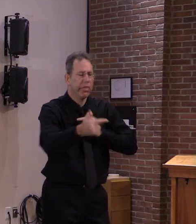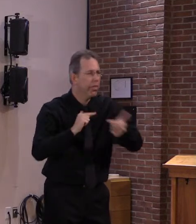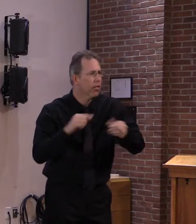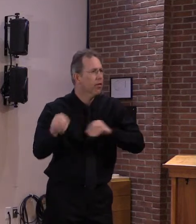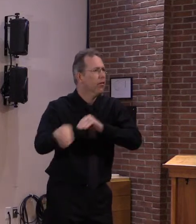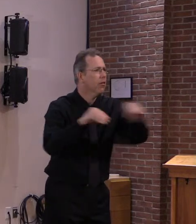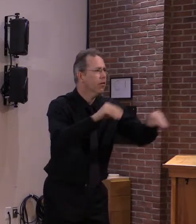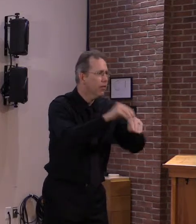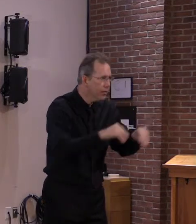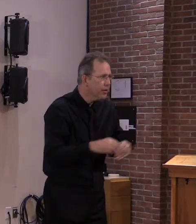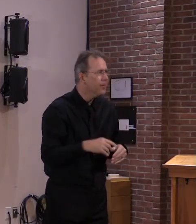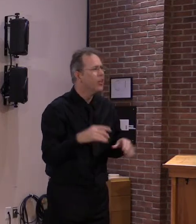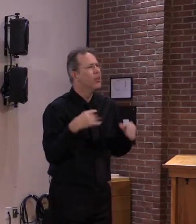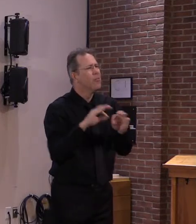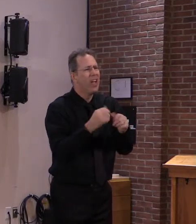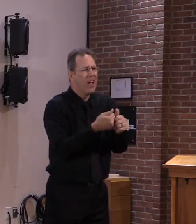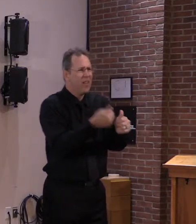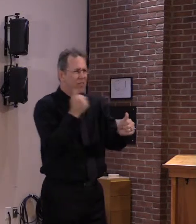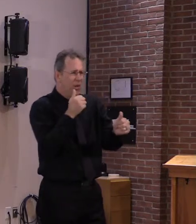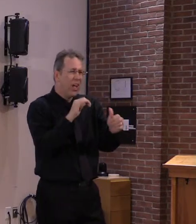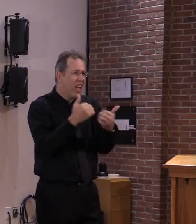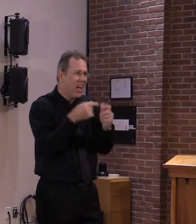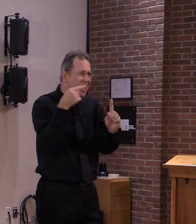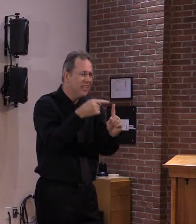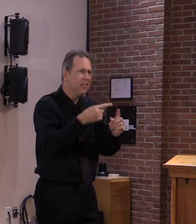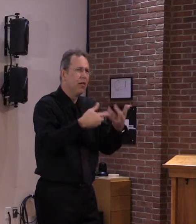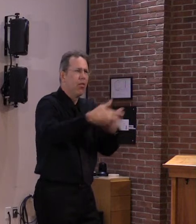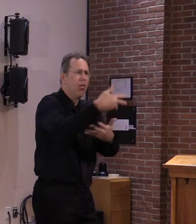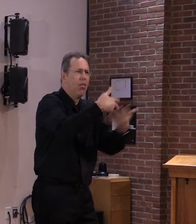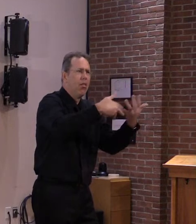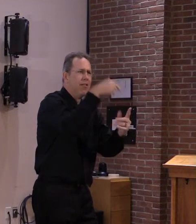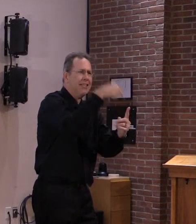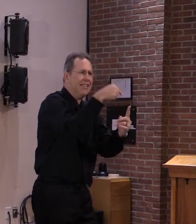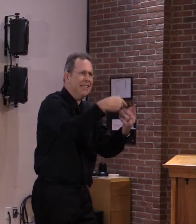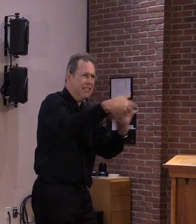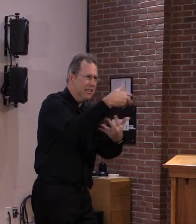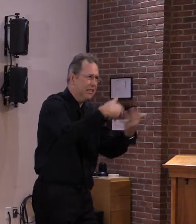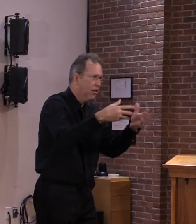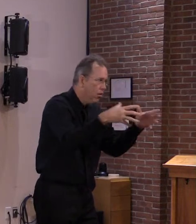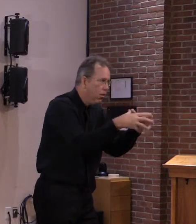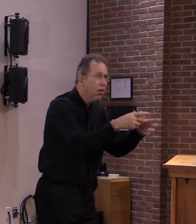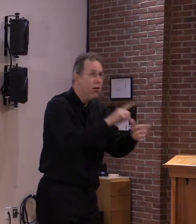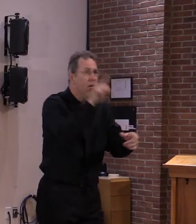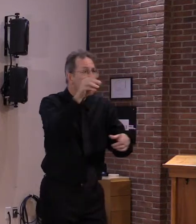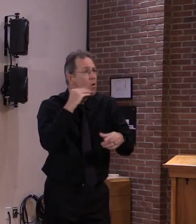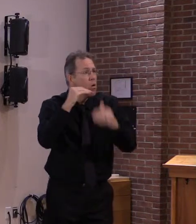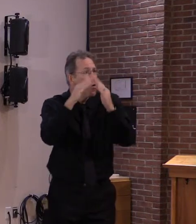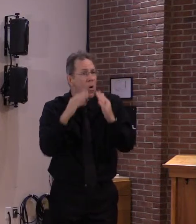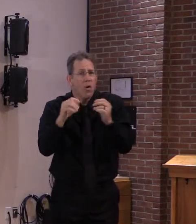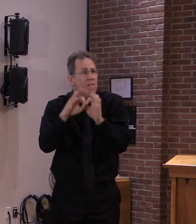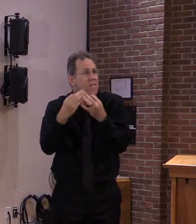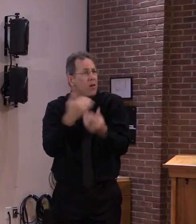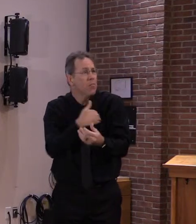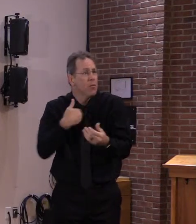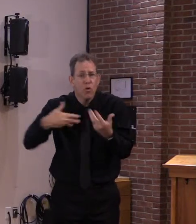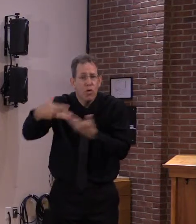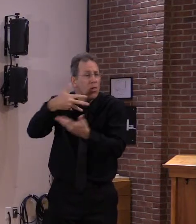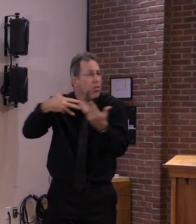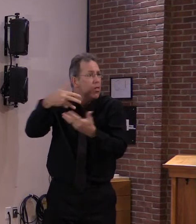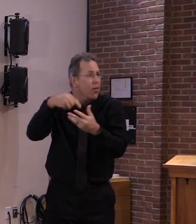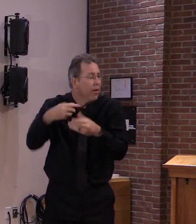these assessments are typically implemented. So at this point, we'll have to see how testing policies will be addressed at the federal level. It's too early